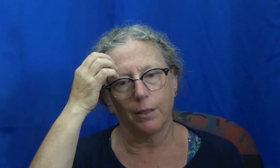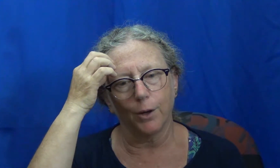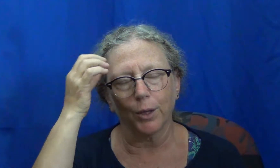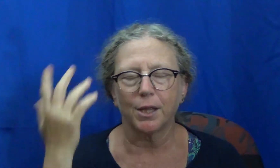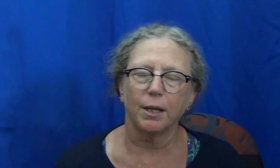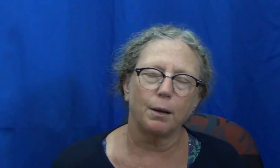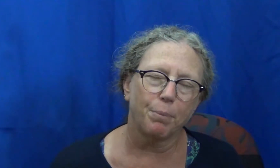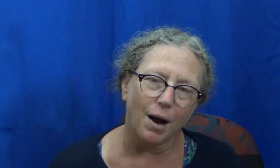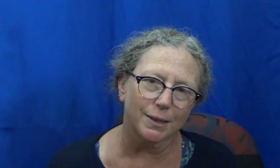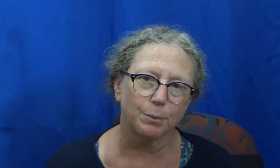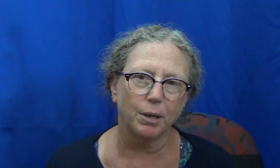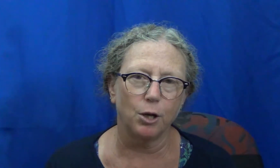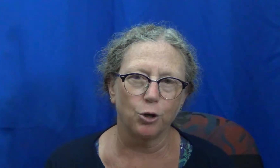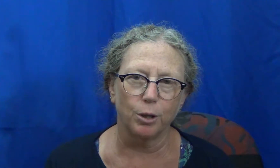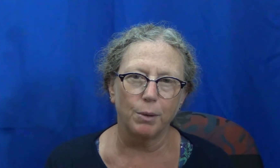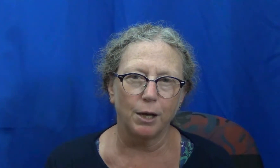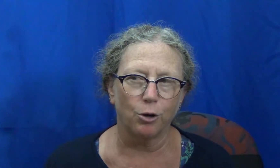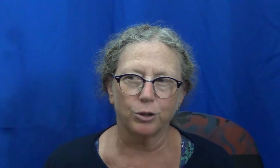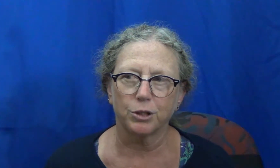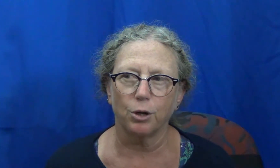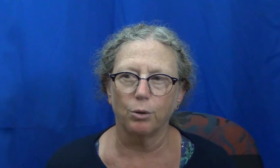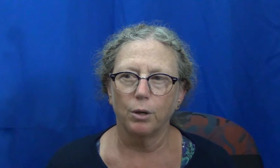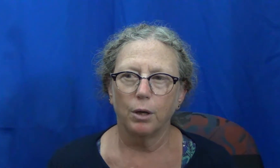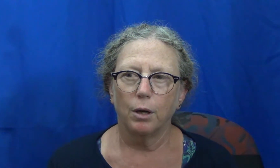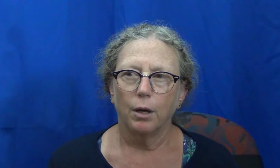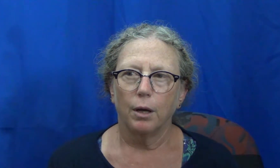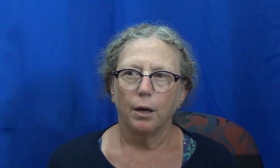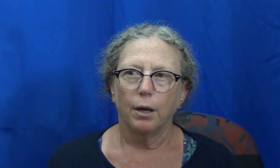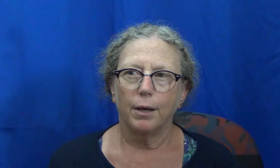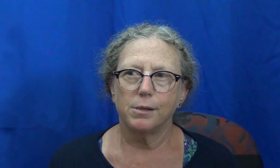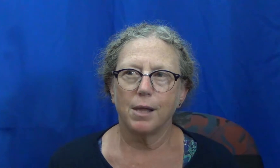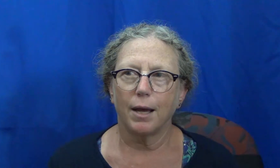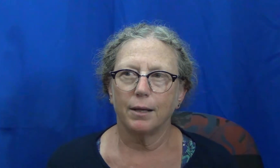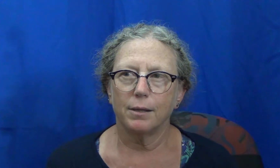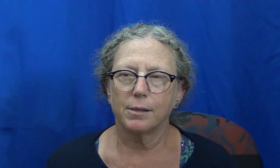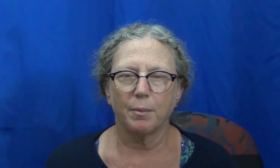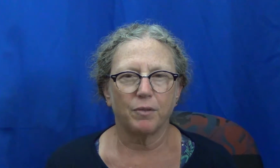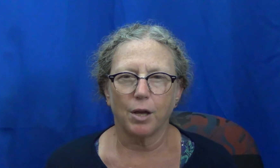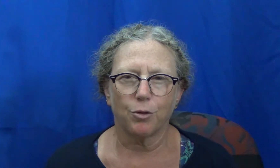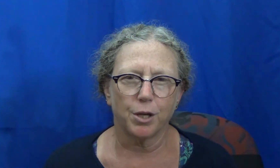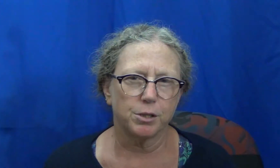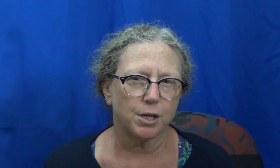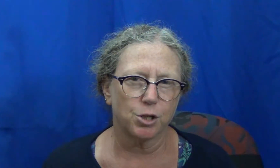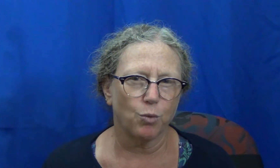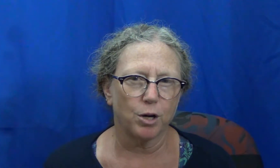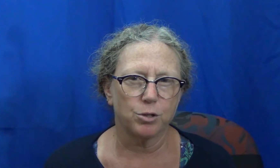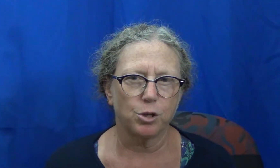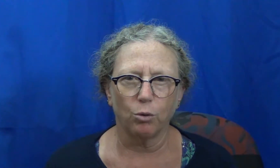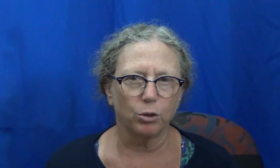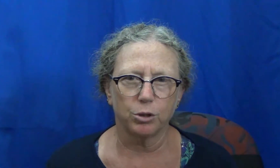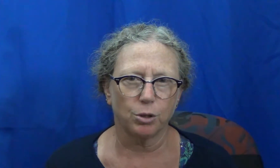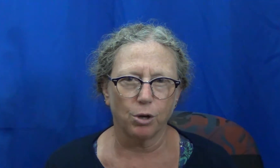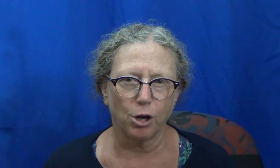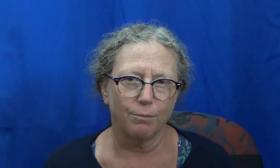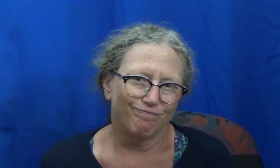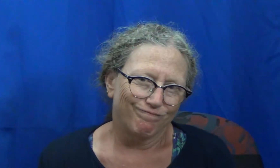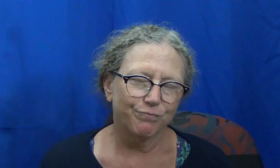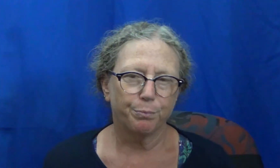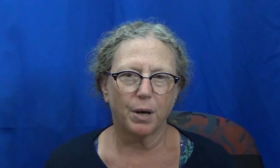The only thing that it possibly could mean also is that some of the other things that she wears don't look so good.